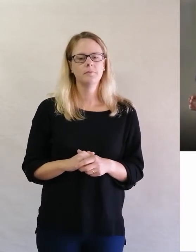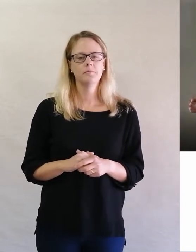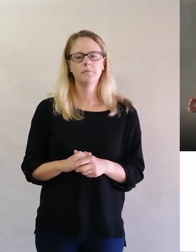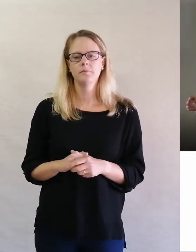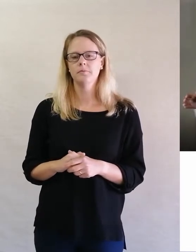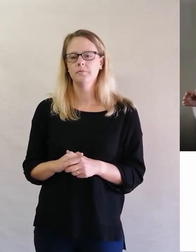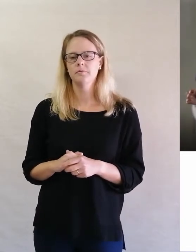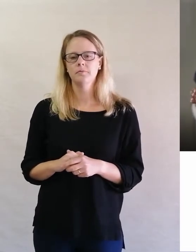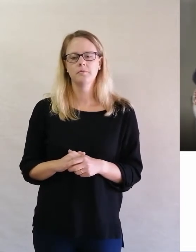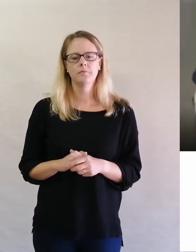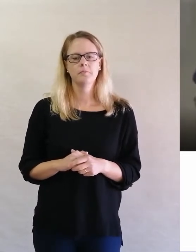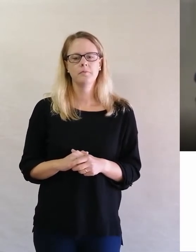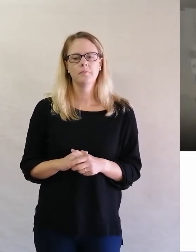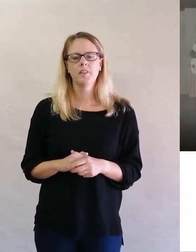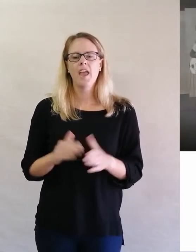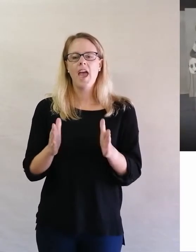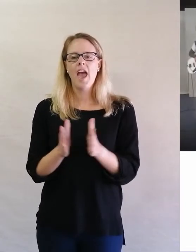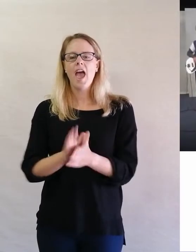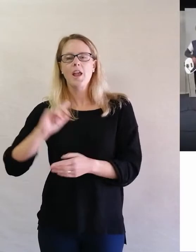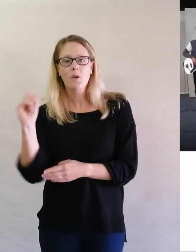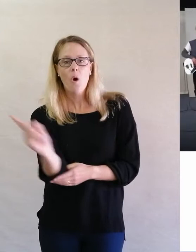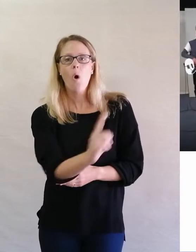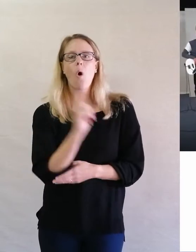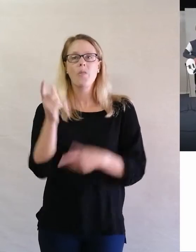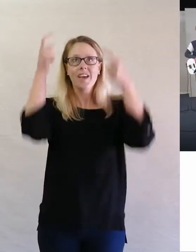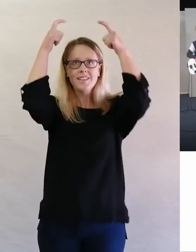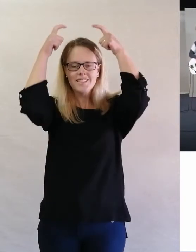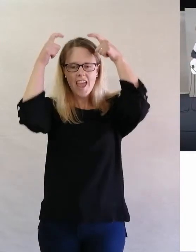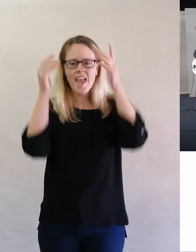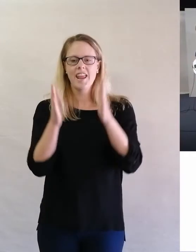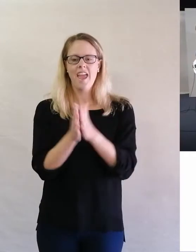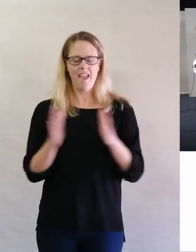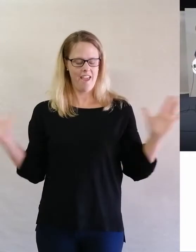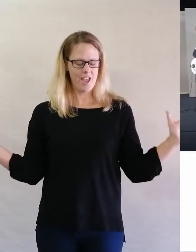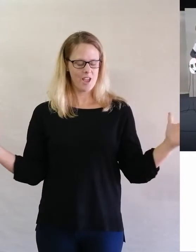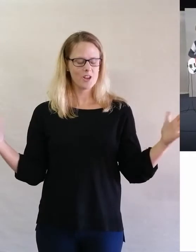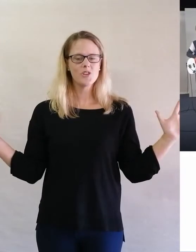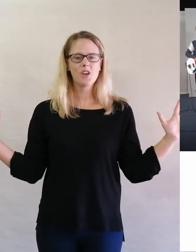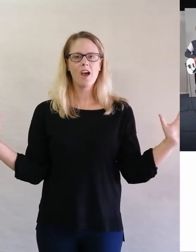And all the saints and